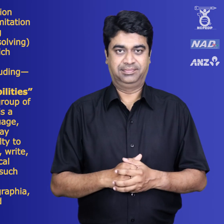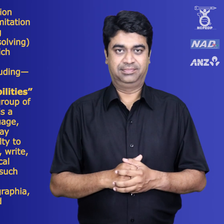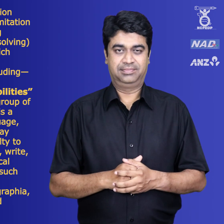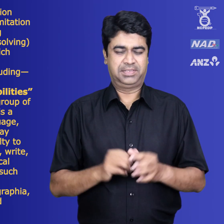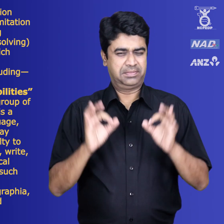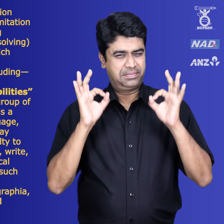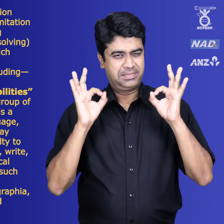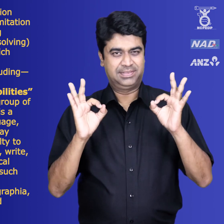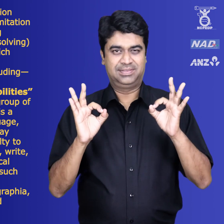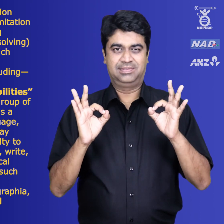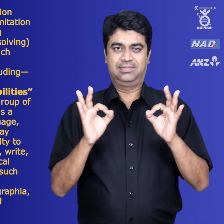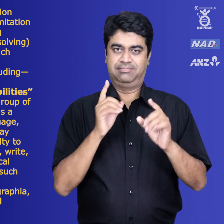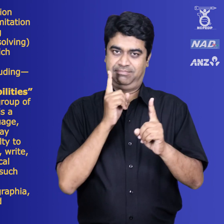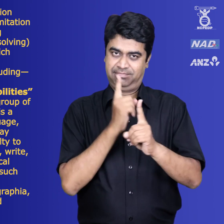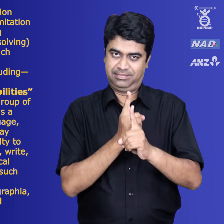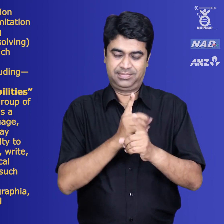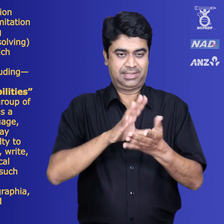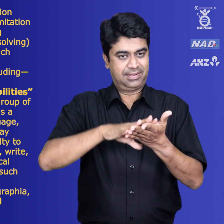specific learning disabilities.